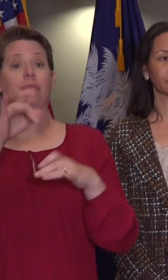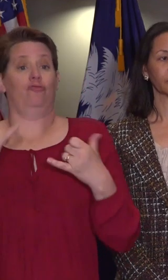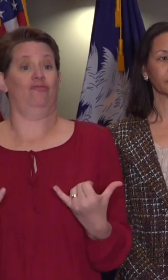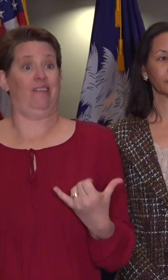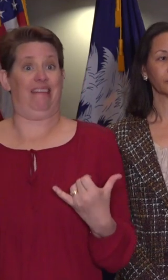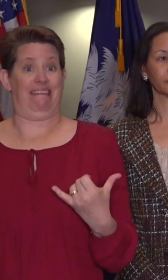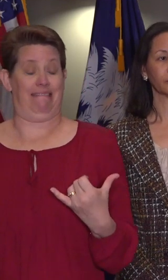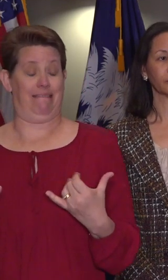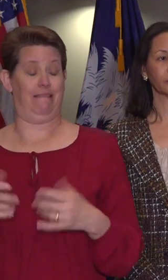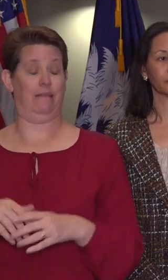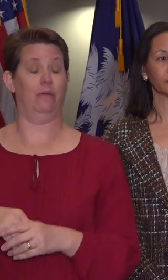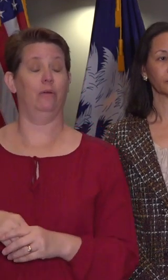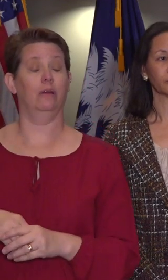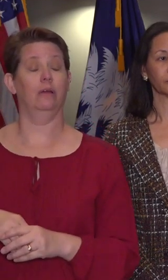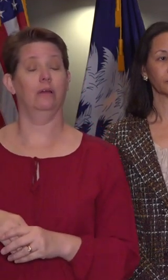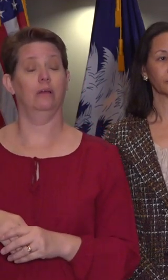risk